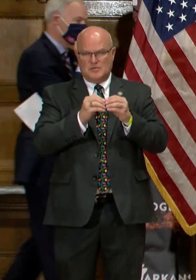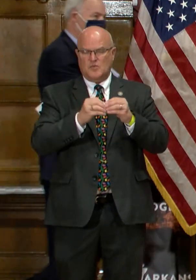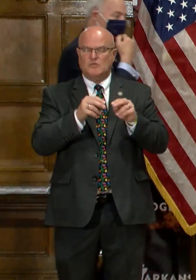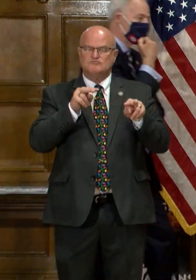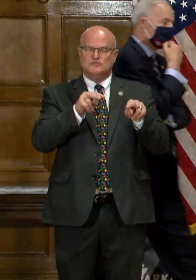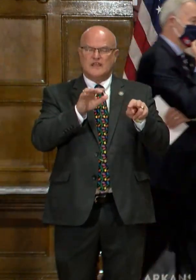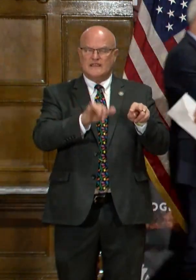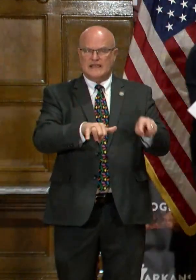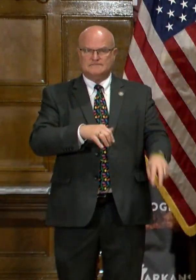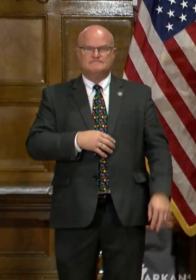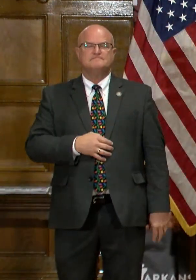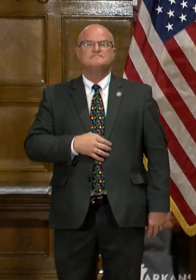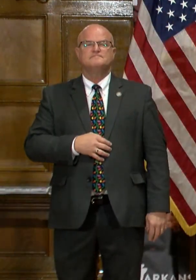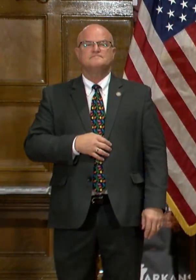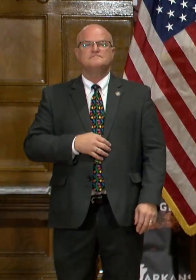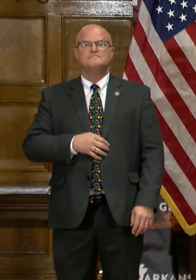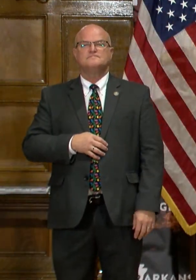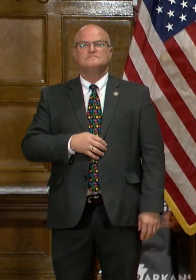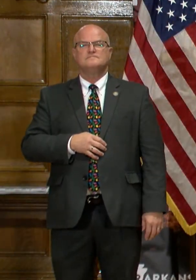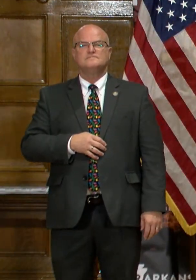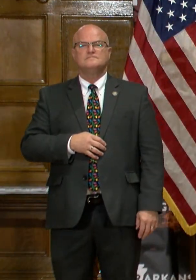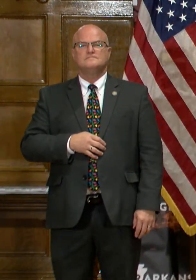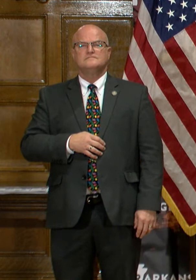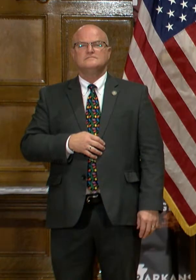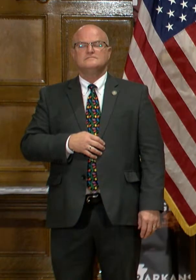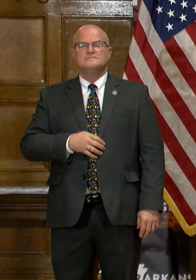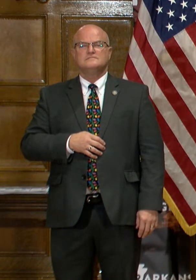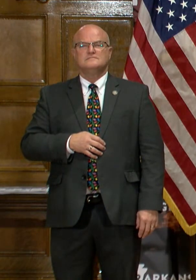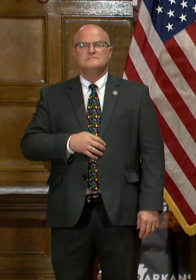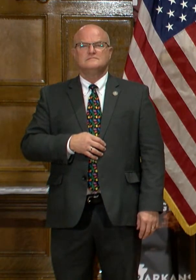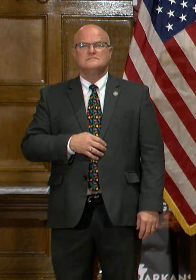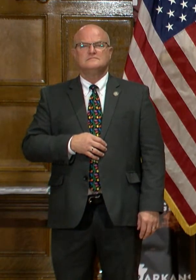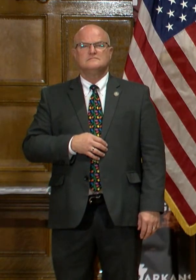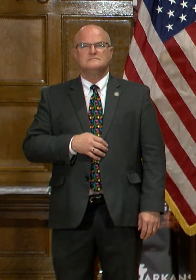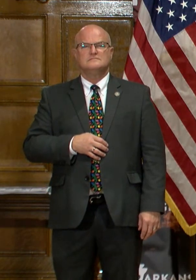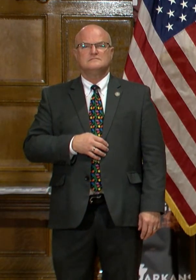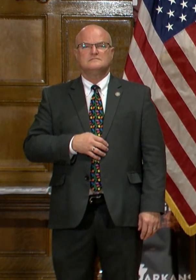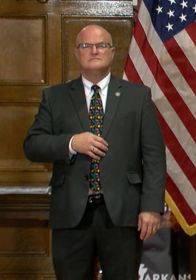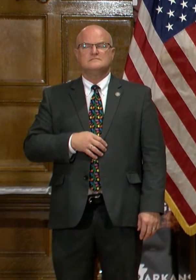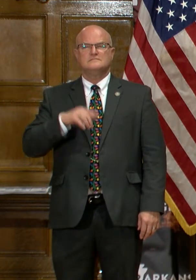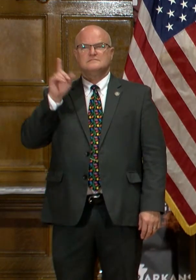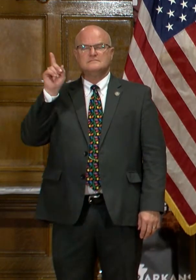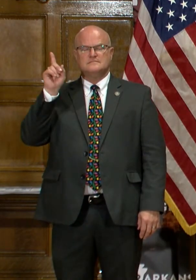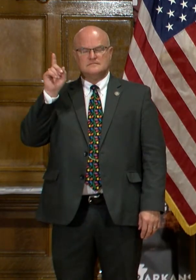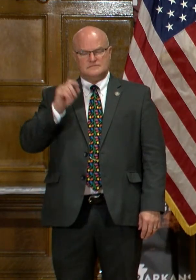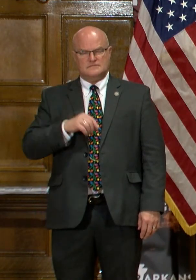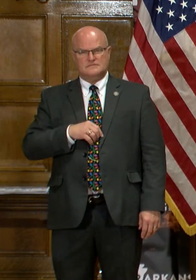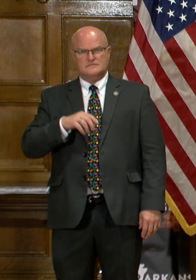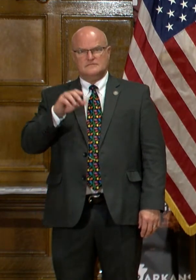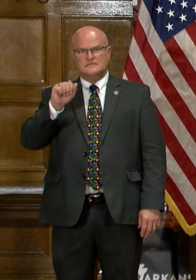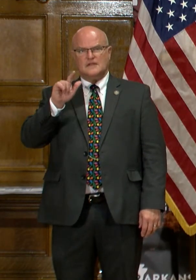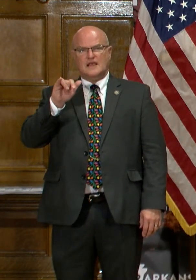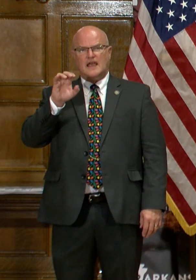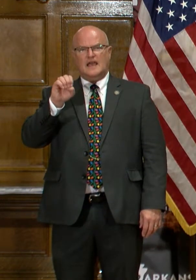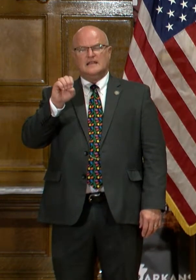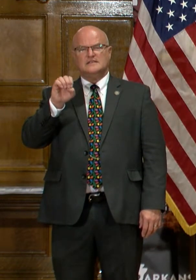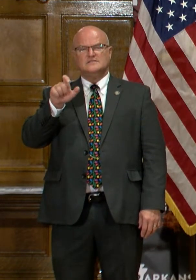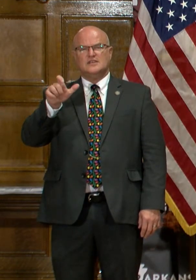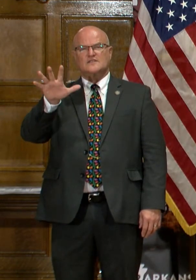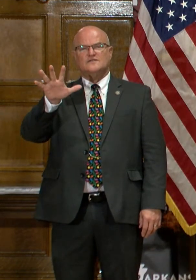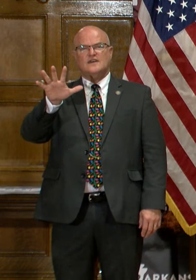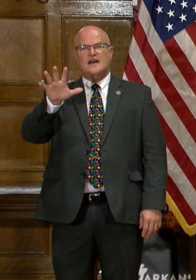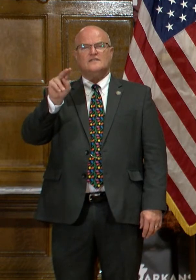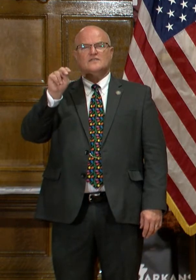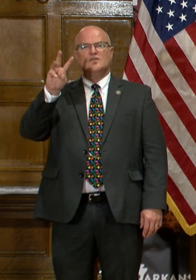Next question. Hi, Governor. This is Allie Lynch with 5 News in